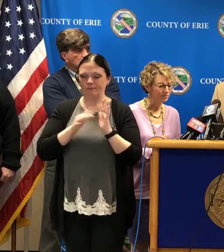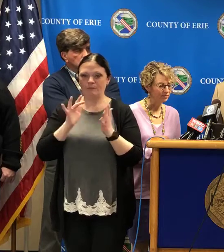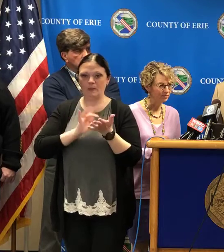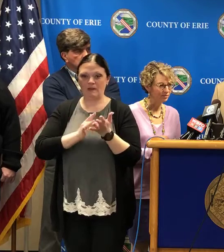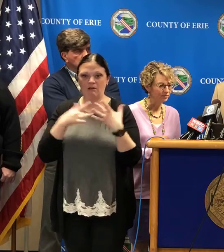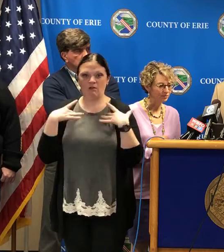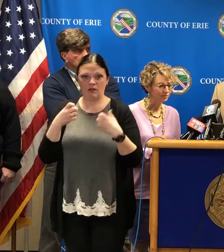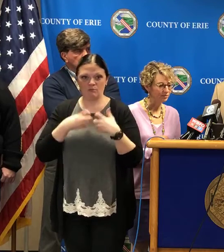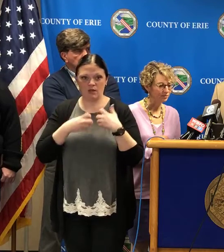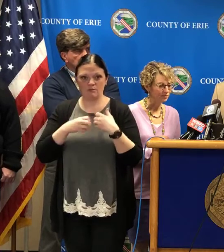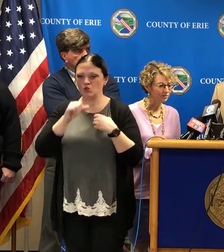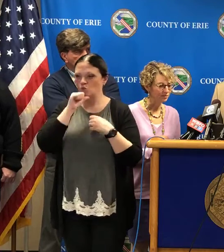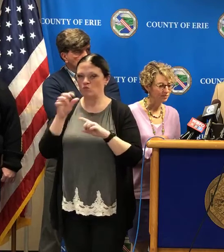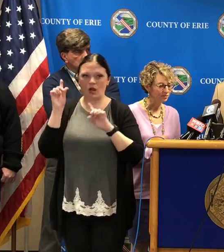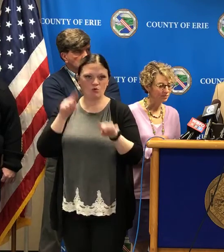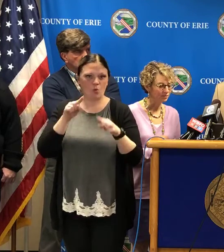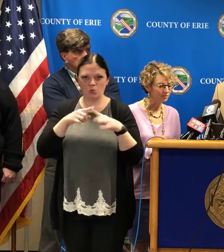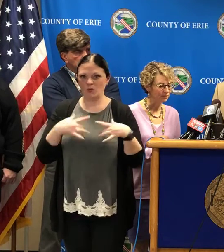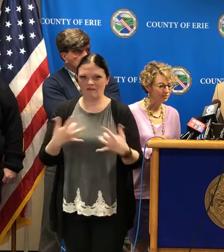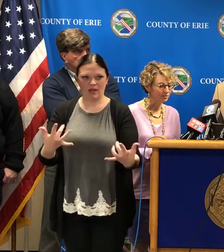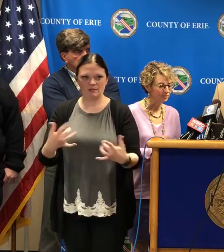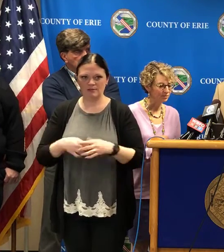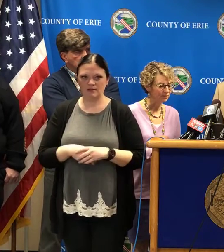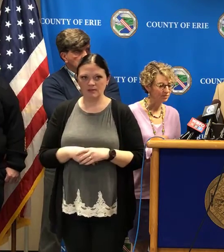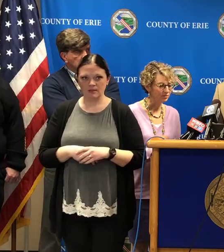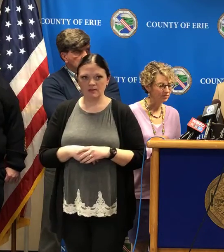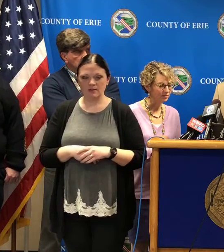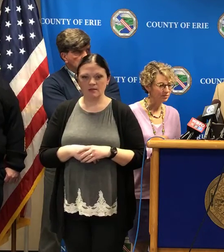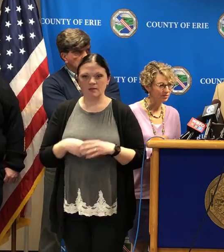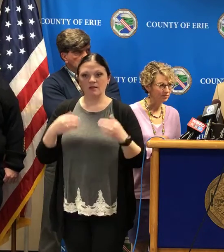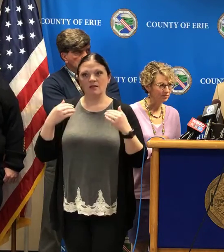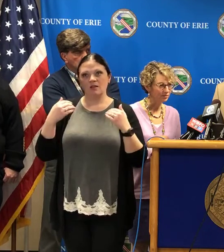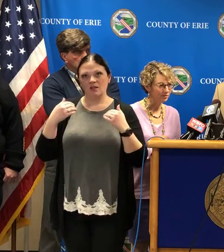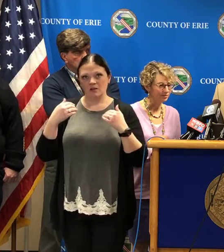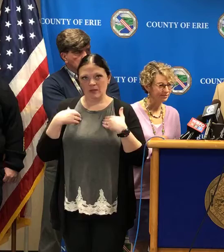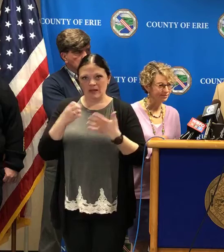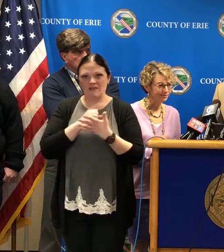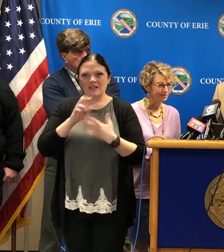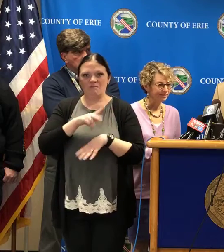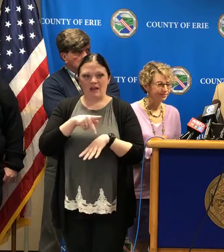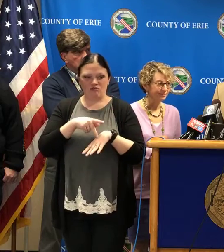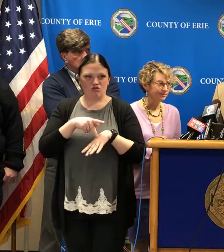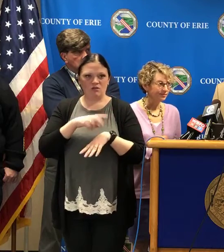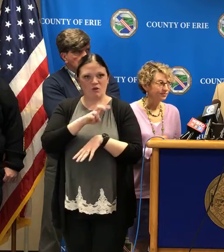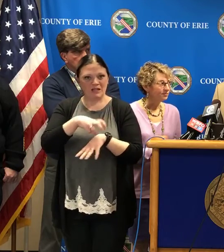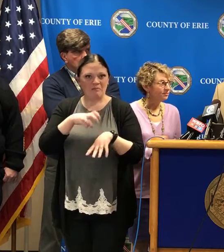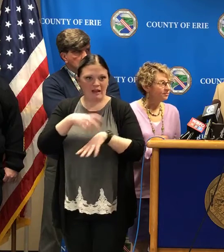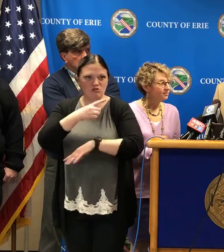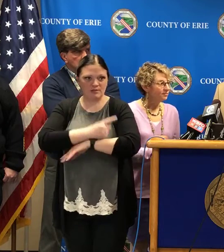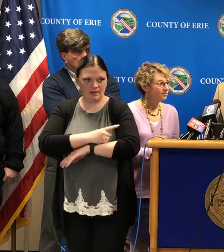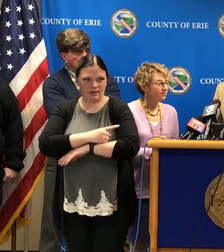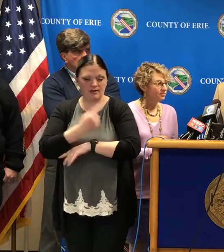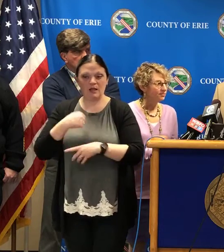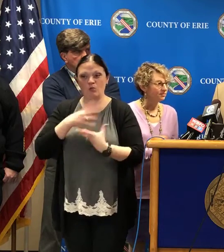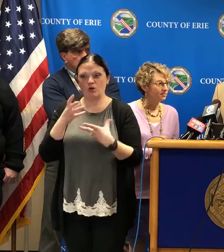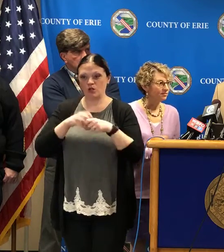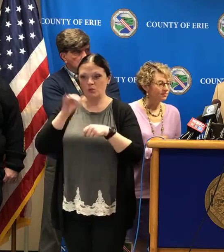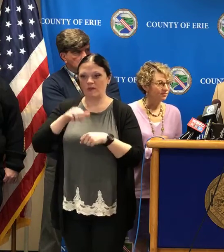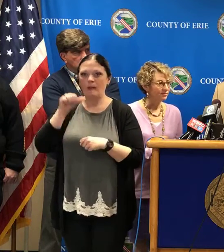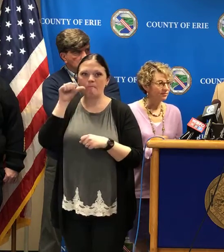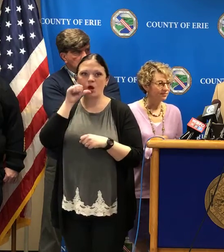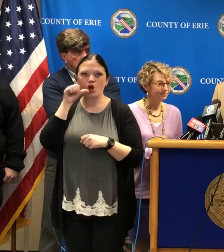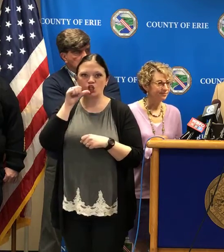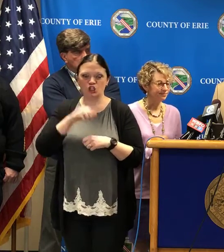not attend such events. And we have St. Patrick's weekend coming up, and we're also including in that